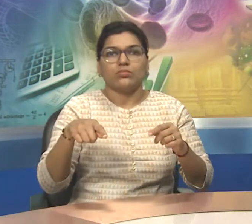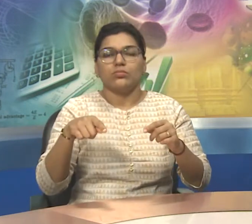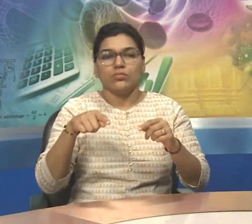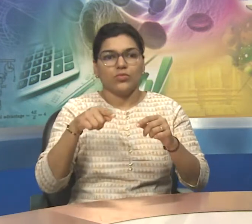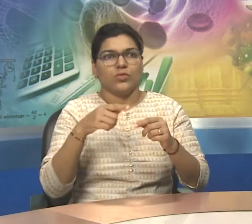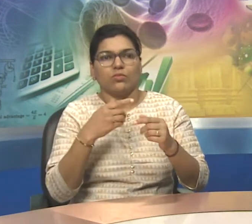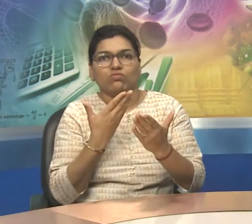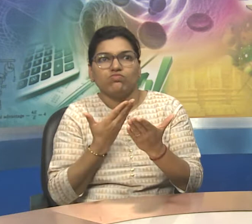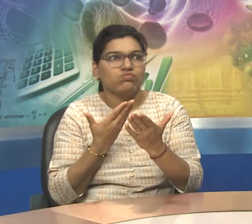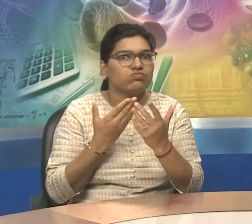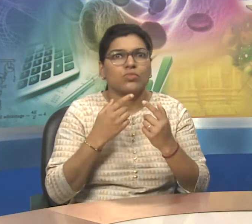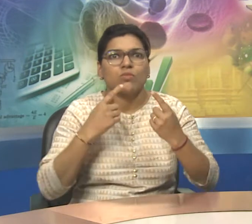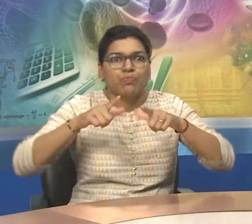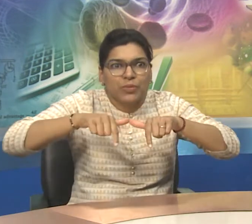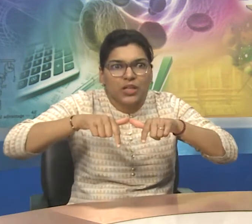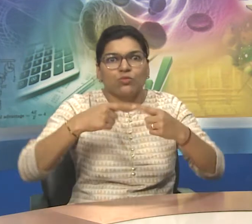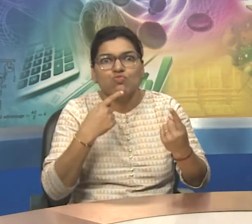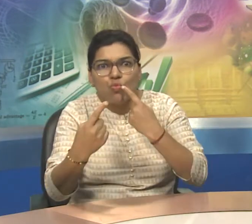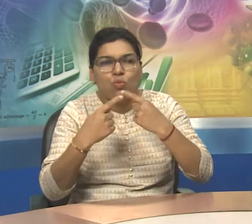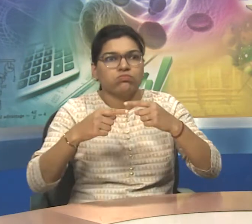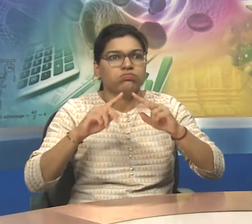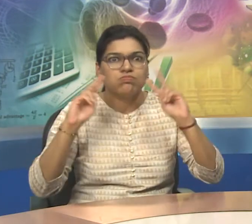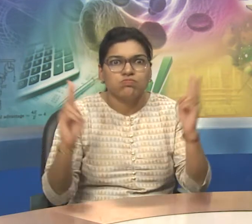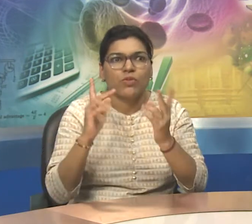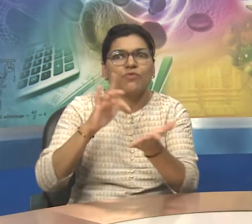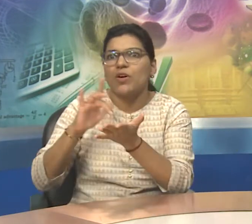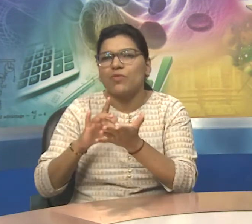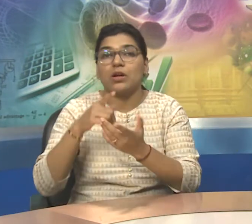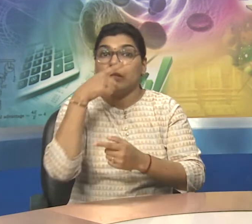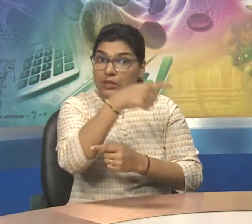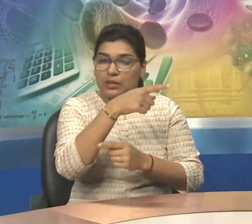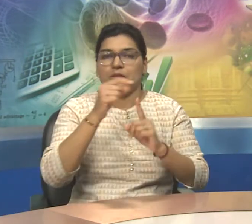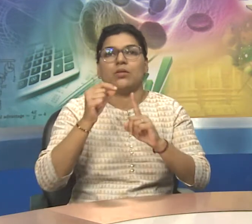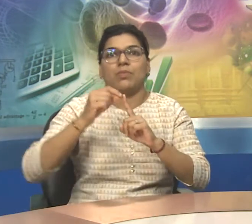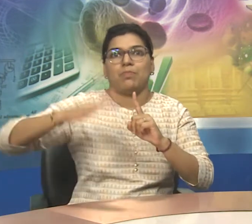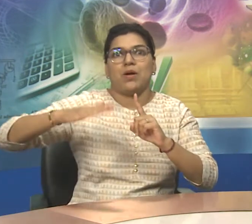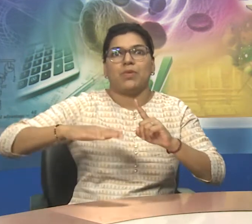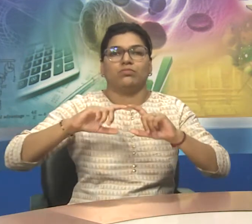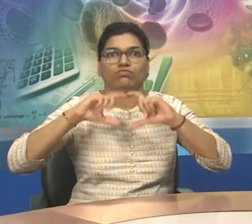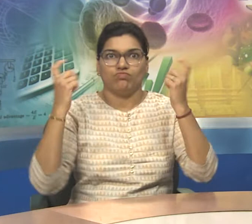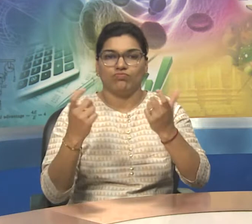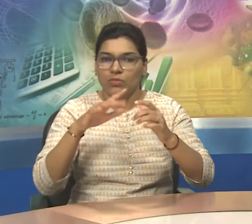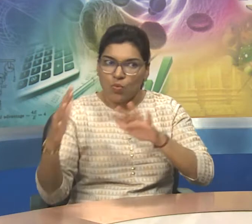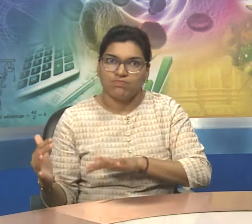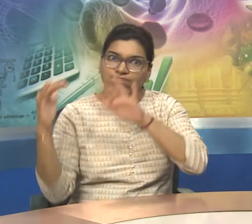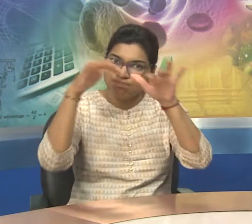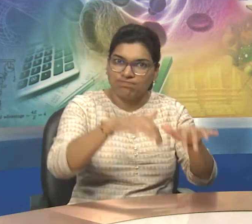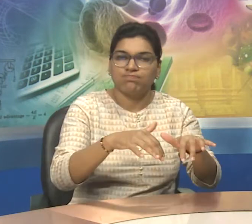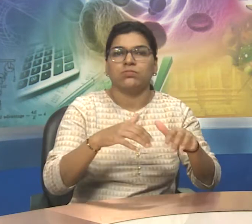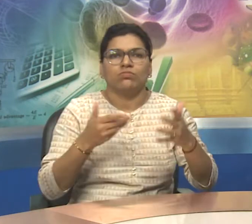right to be made, policies to be made, and they do all the meetings